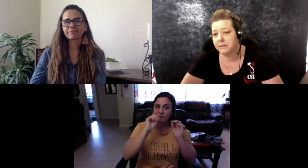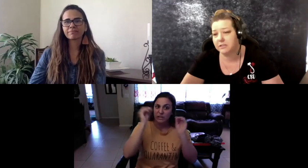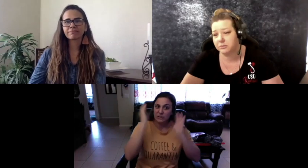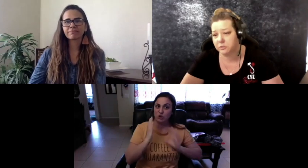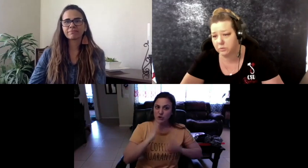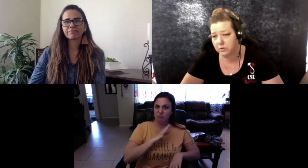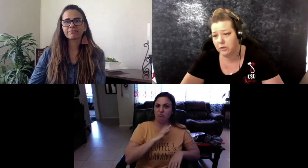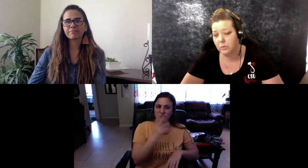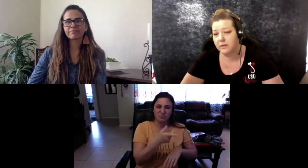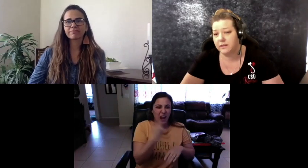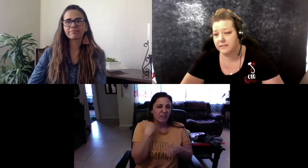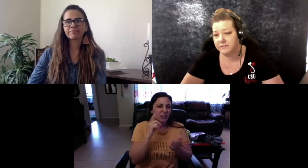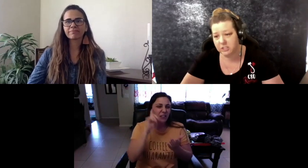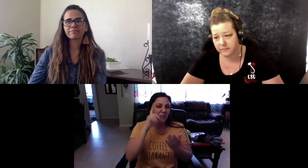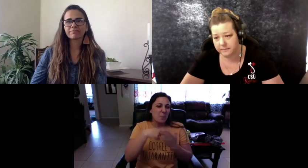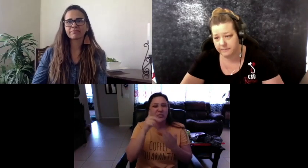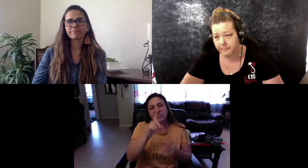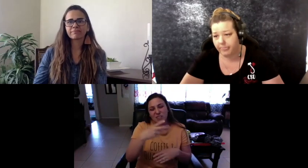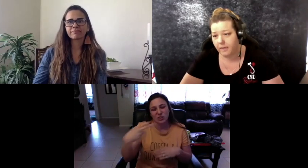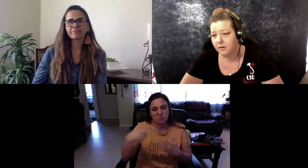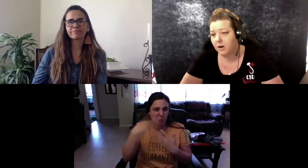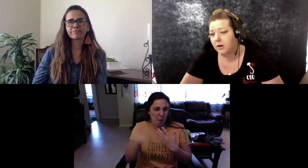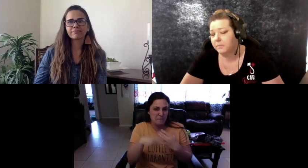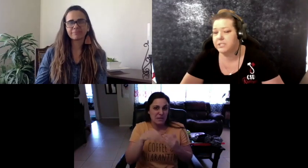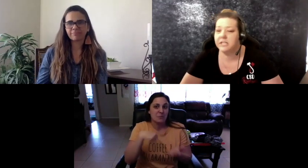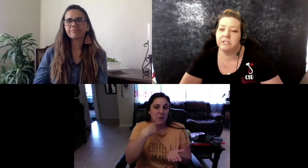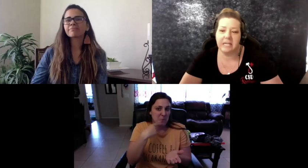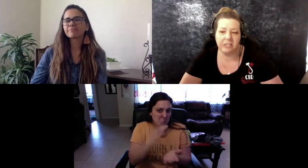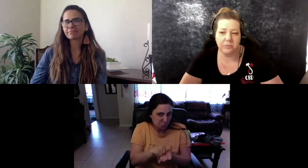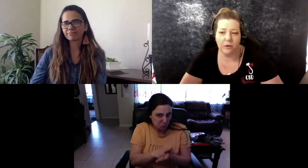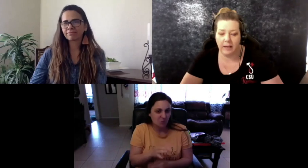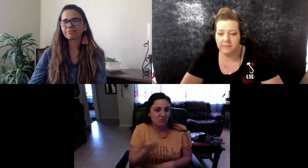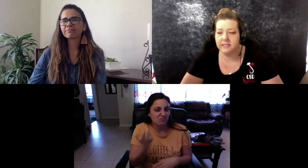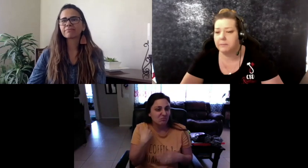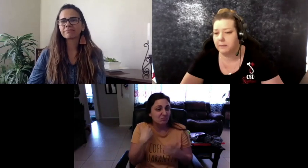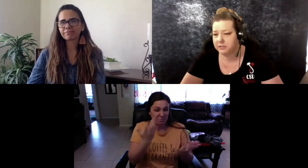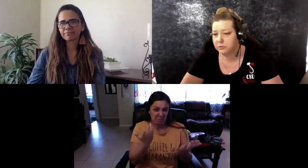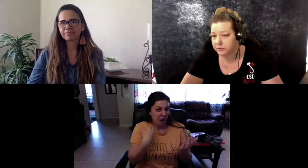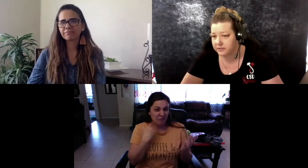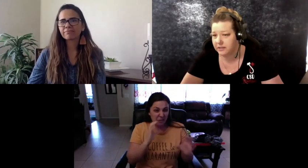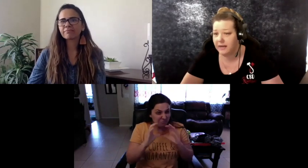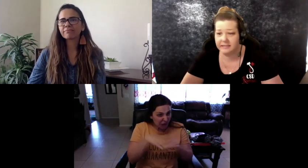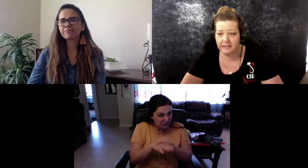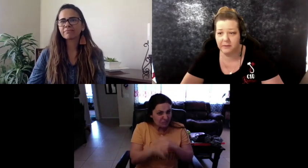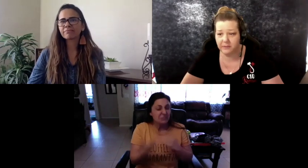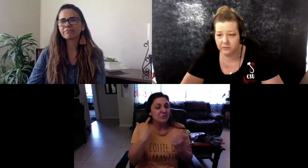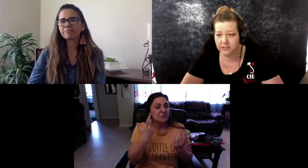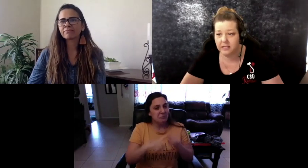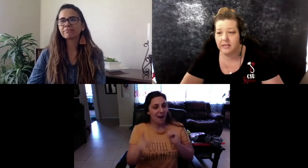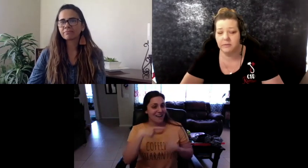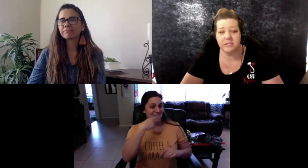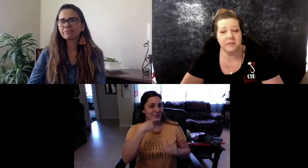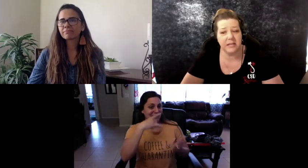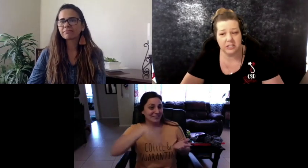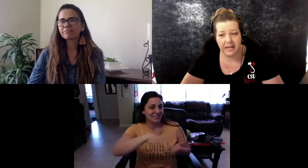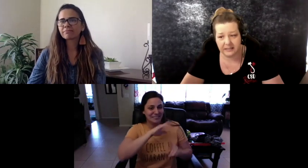hearing mainstream school with a deaf teacher. There are particular DHH programs in public schools, and I attended one of those. There